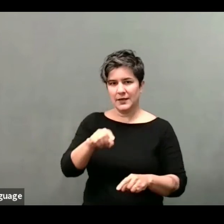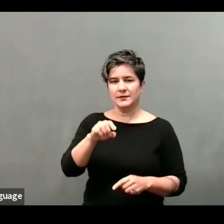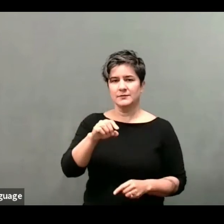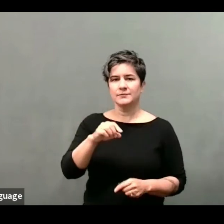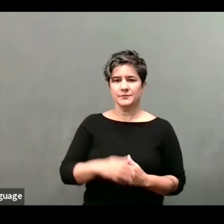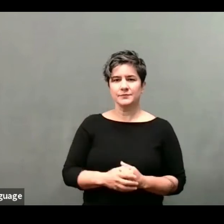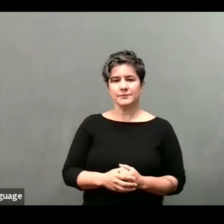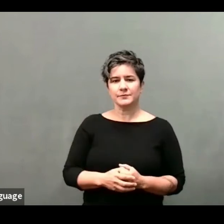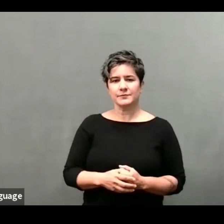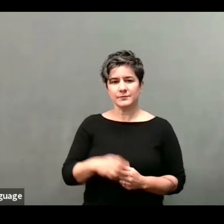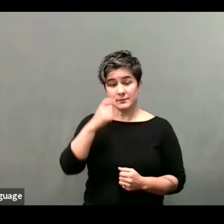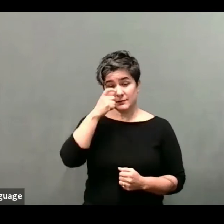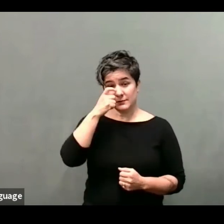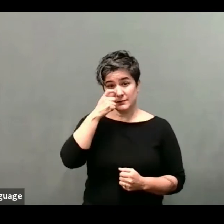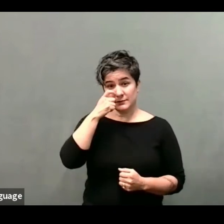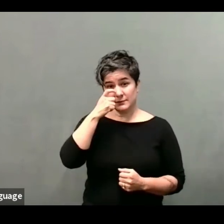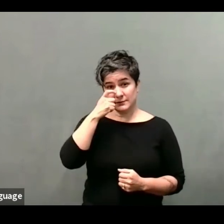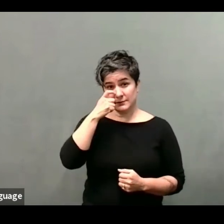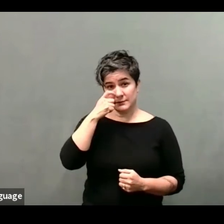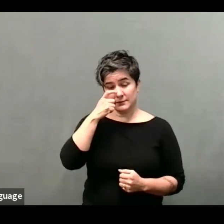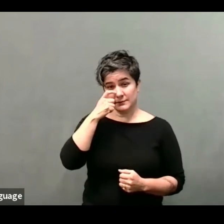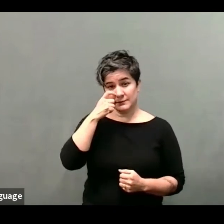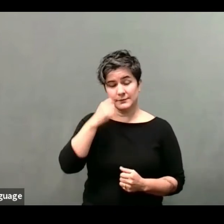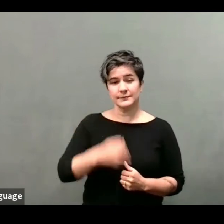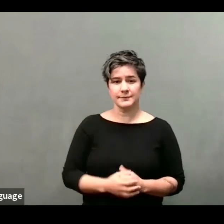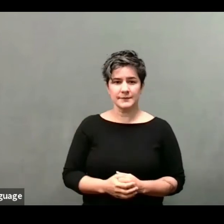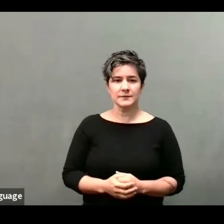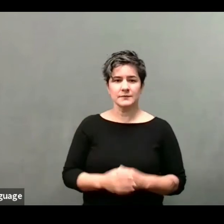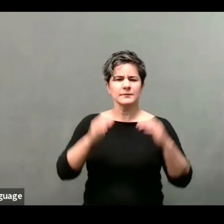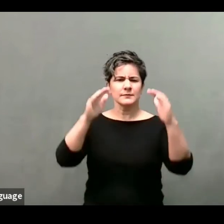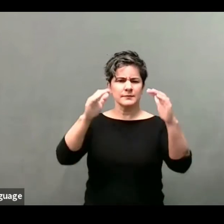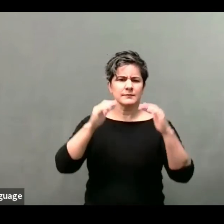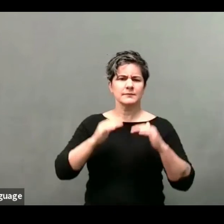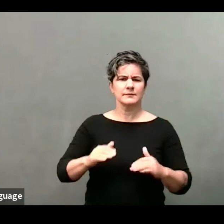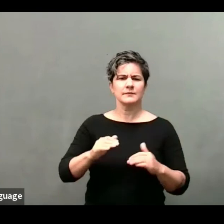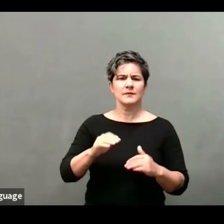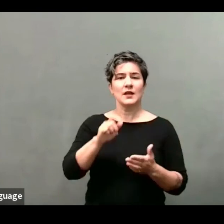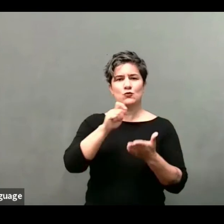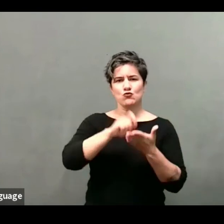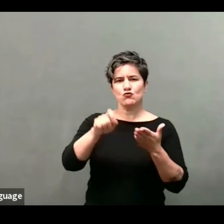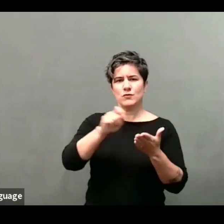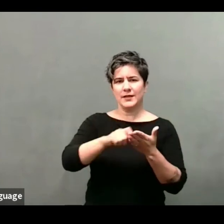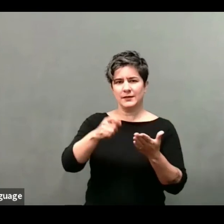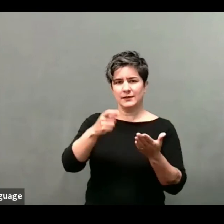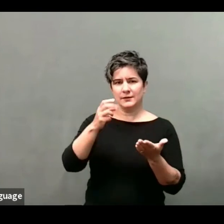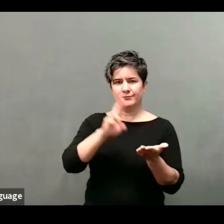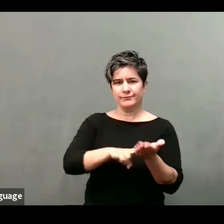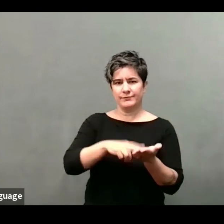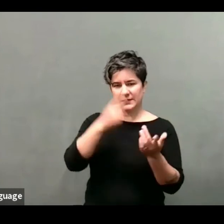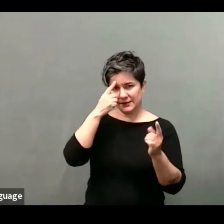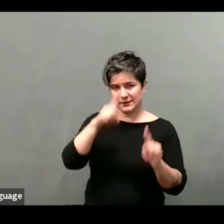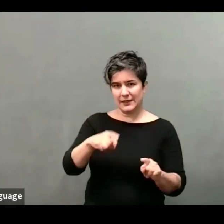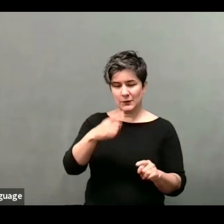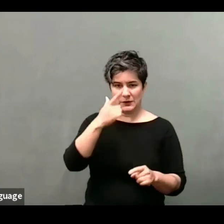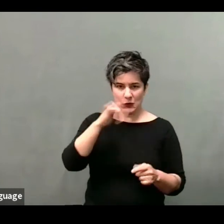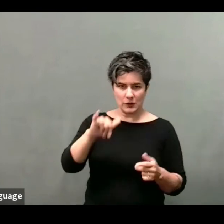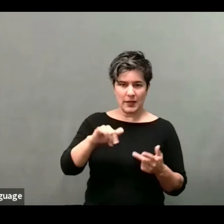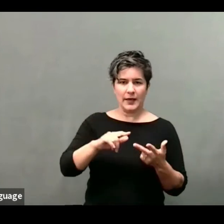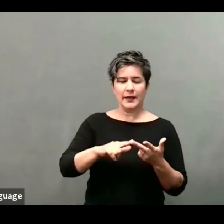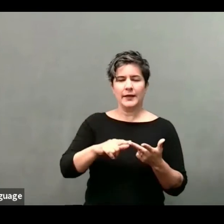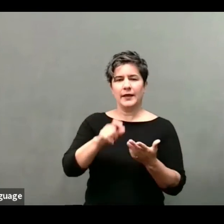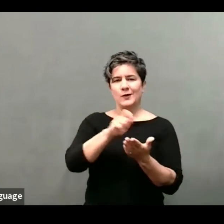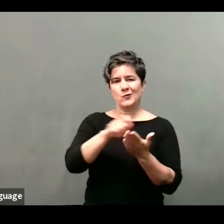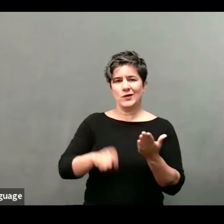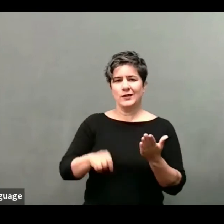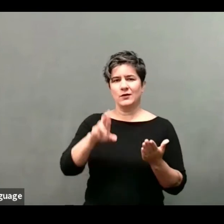So having said that, I want to just give you a look at what a written consent may look like and what a medical release of information may look